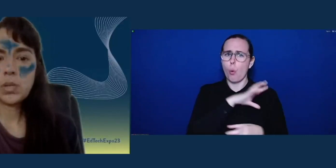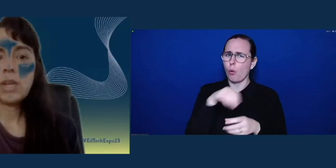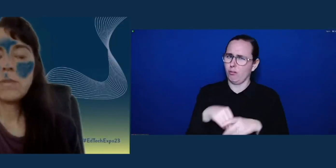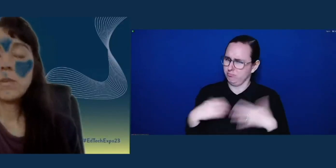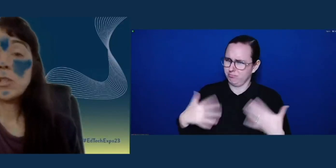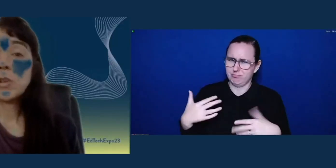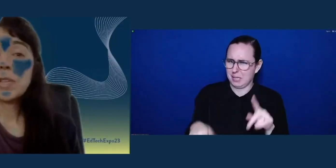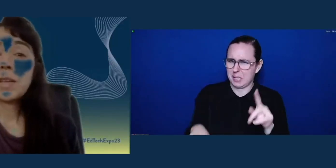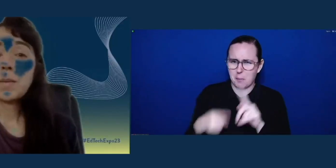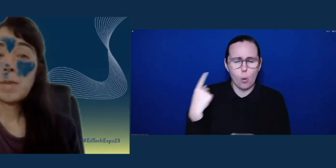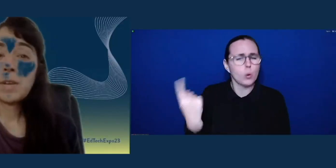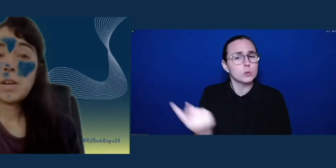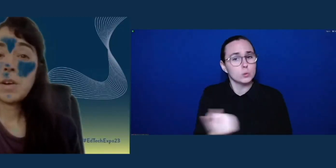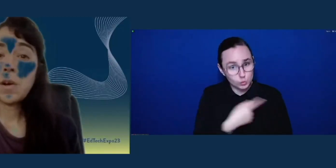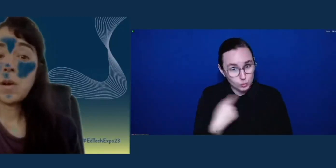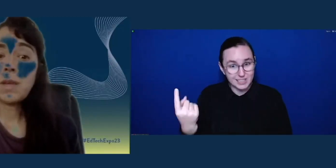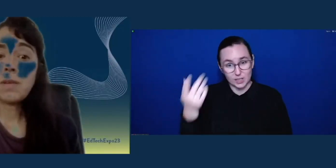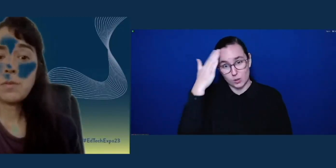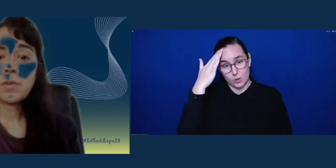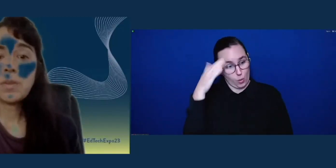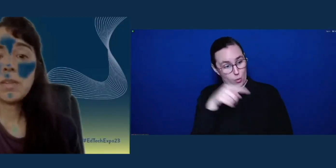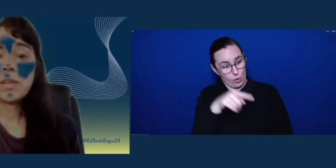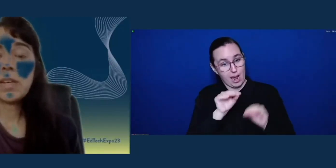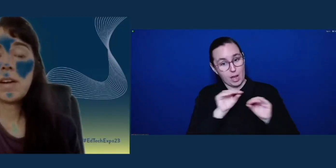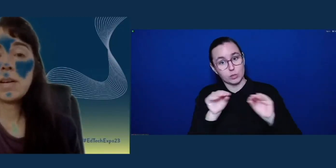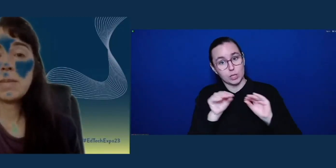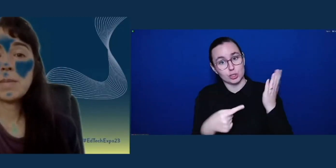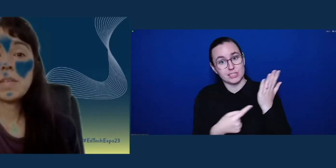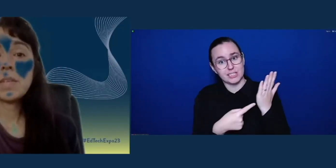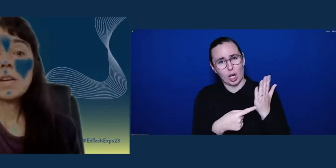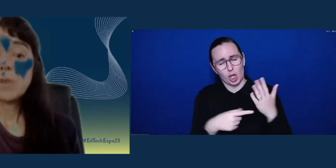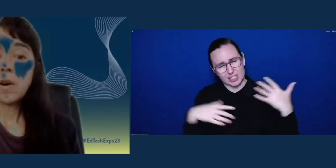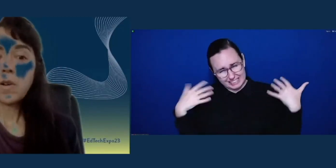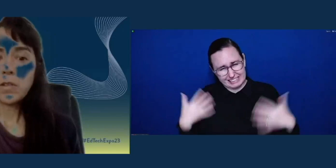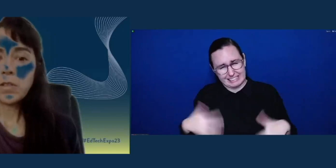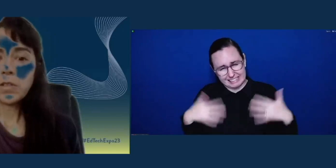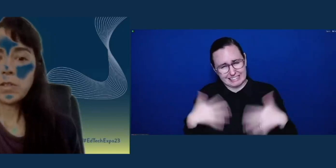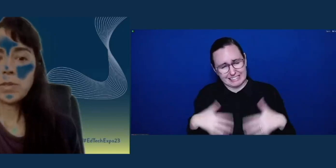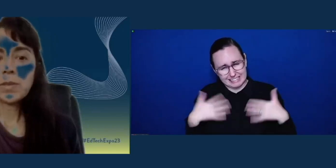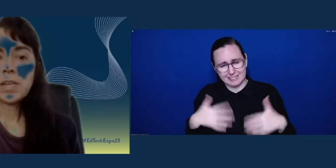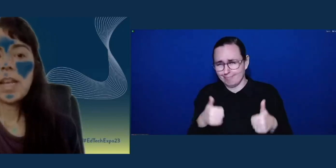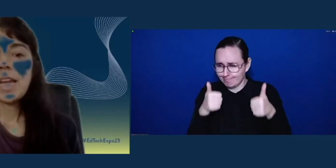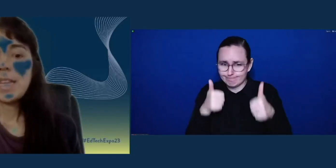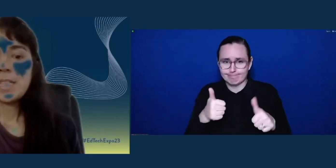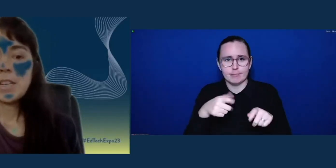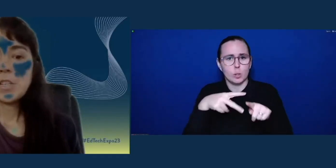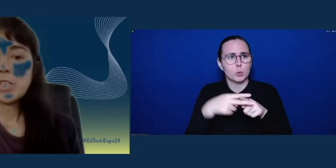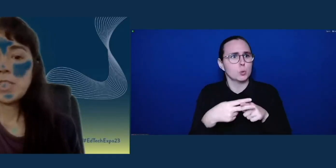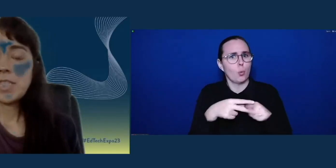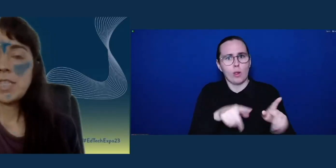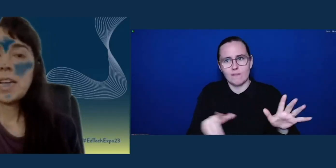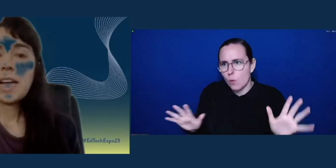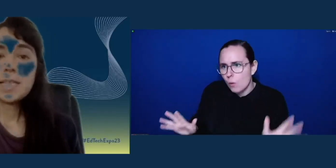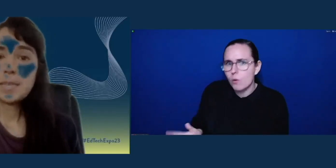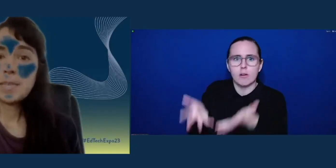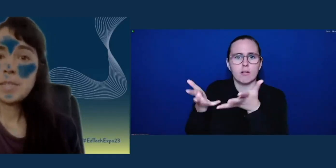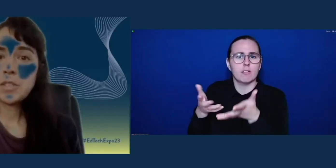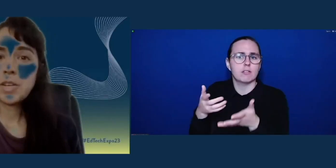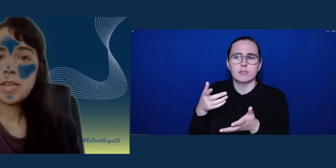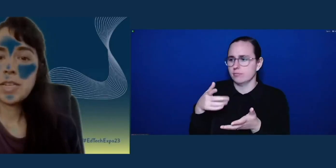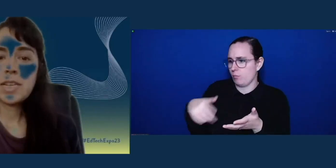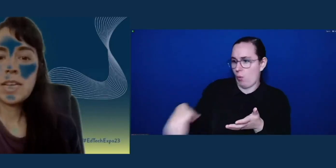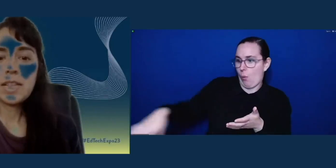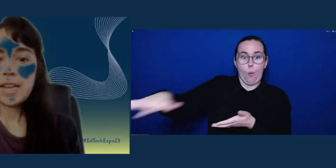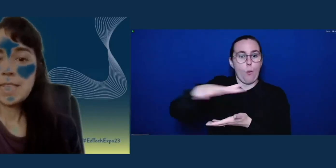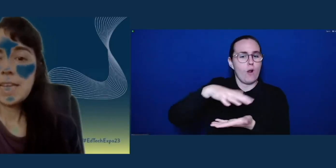tool for ensuring that we meet our goal of improving learning outcomes for all learners. ACR GCD has